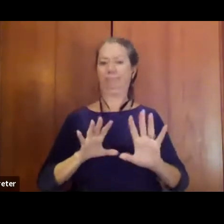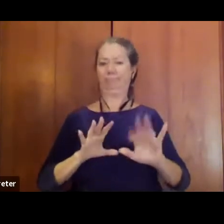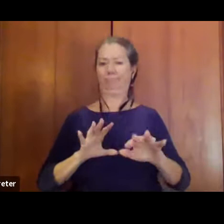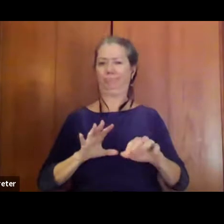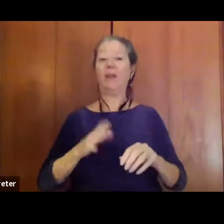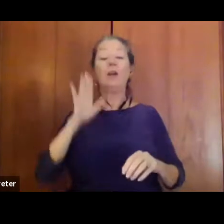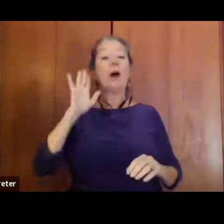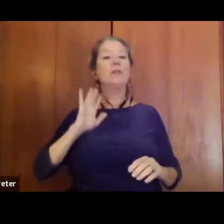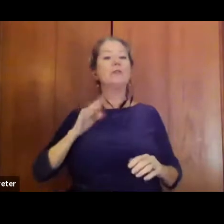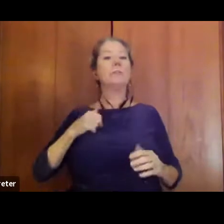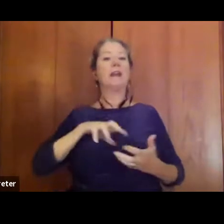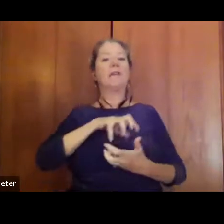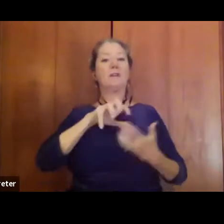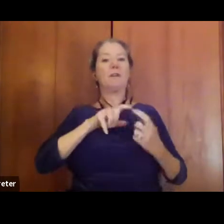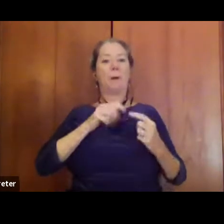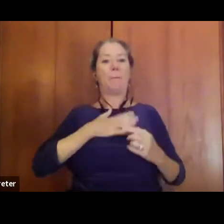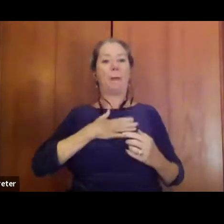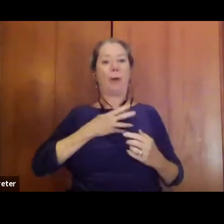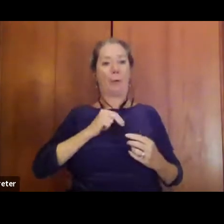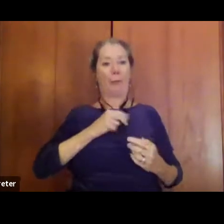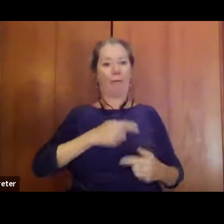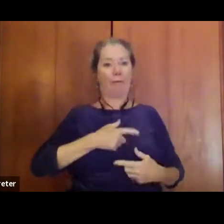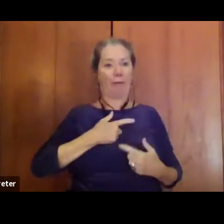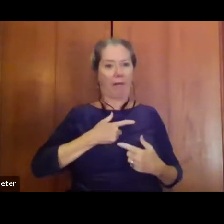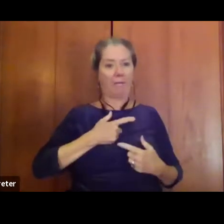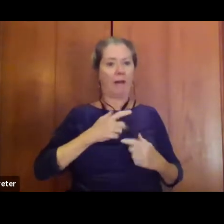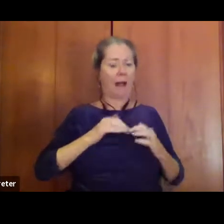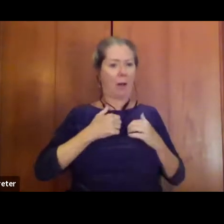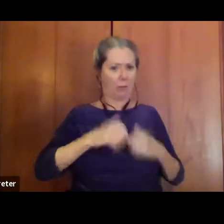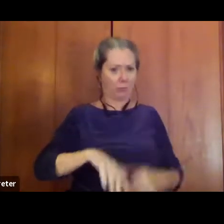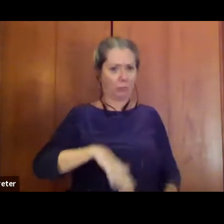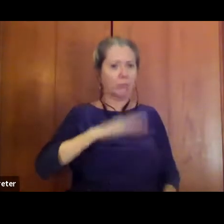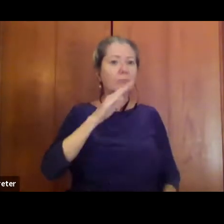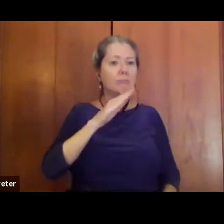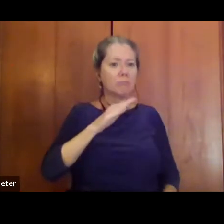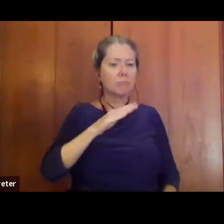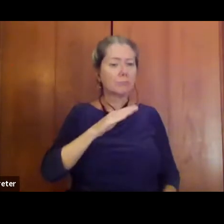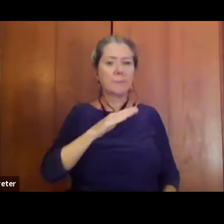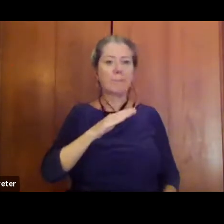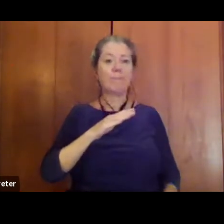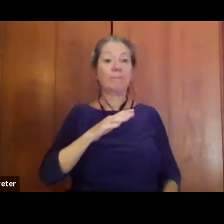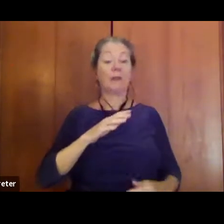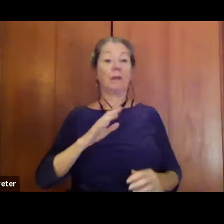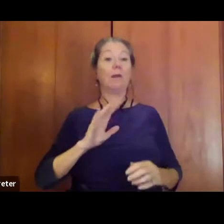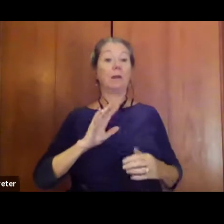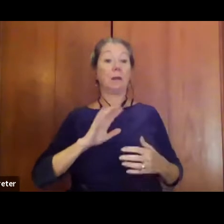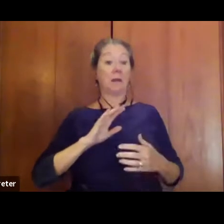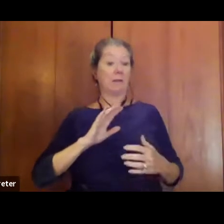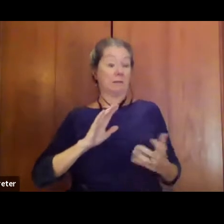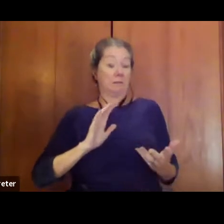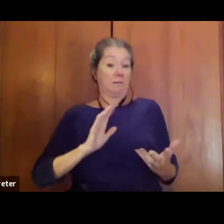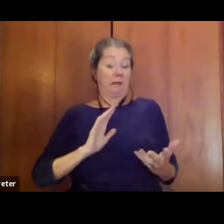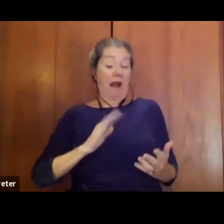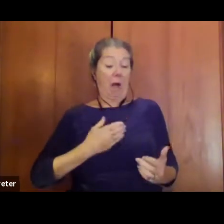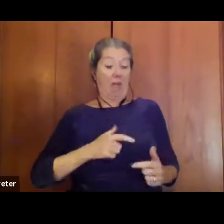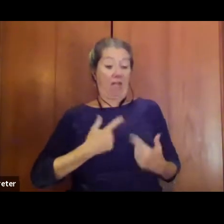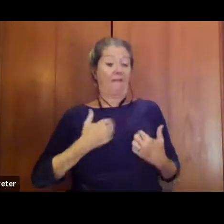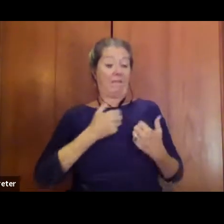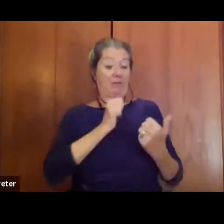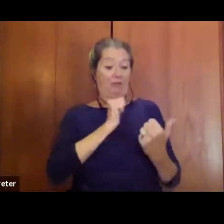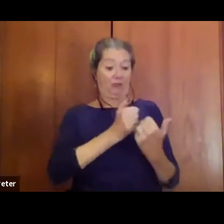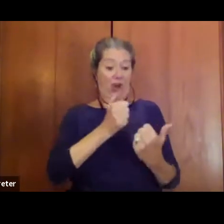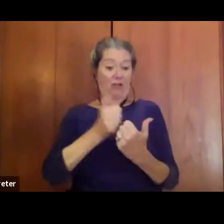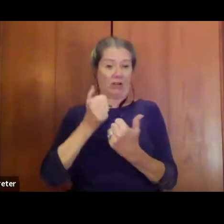pretty frequently about my own life and upbringing. I don't believe the challenges we face in our lives is what makes us who we